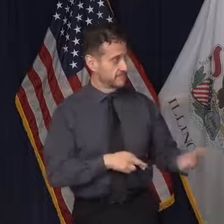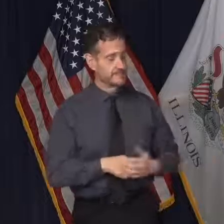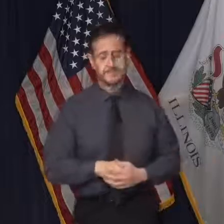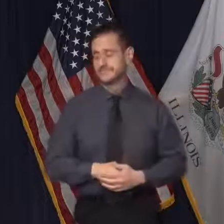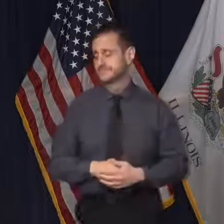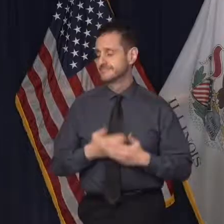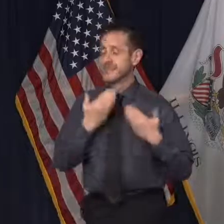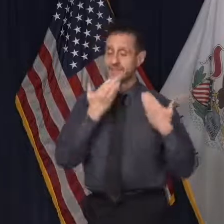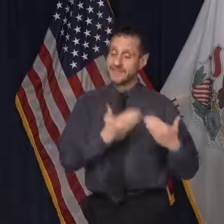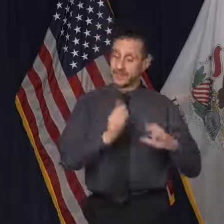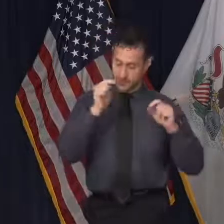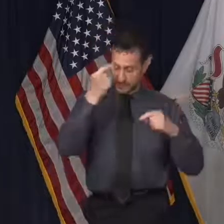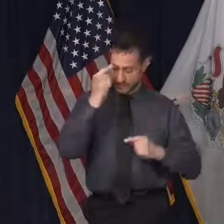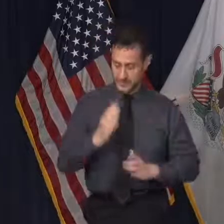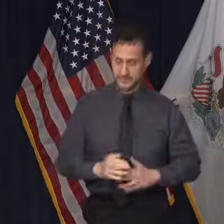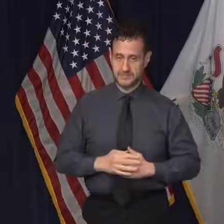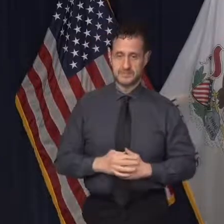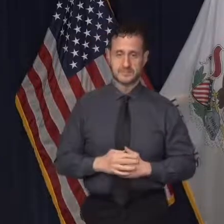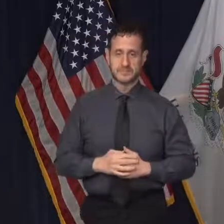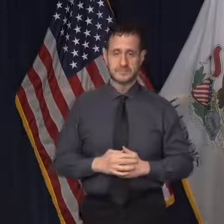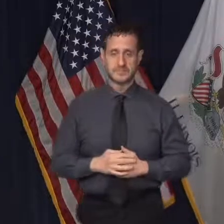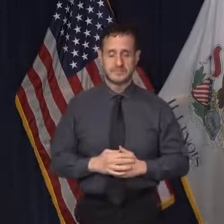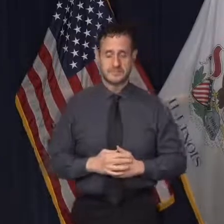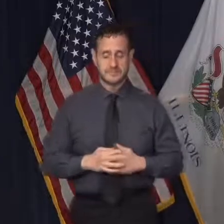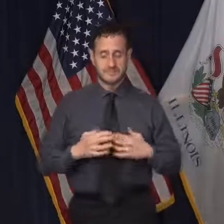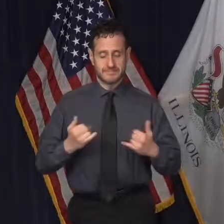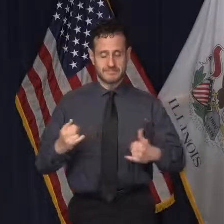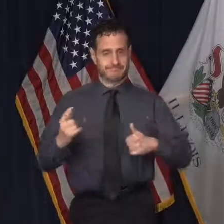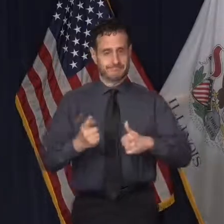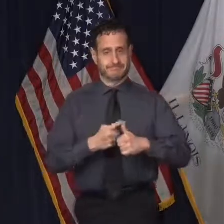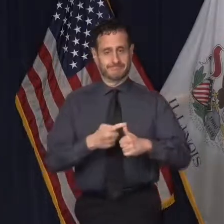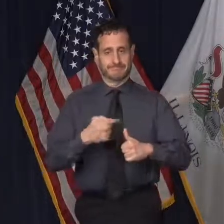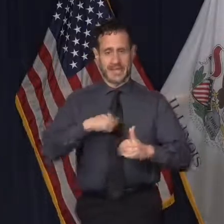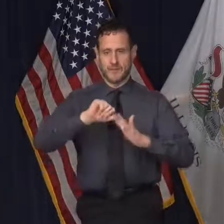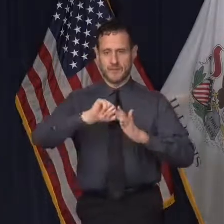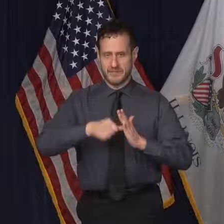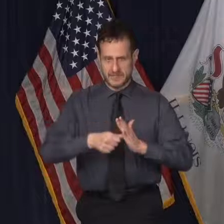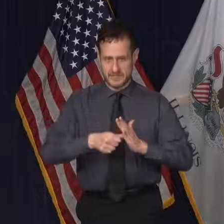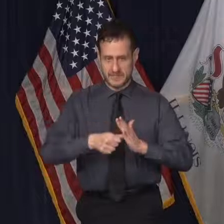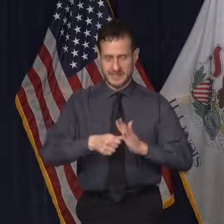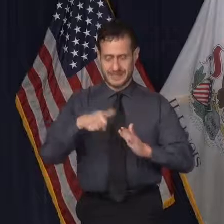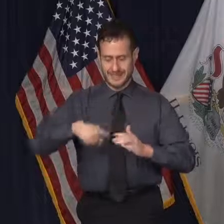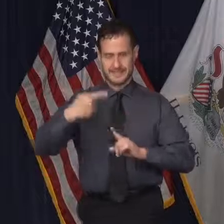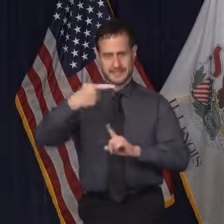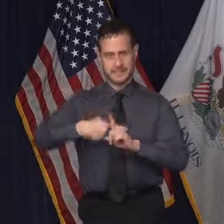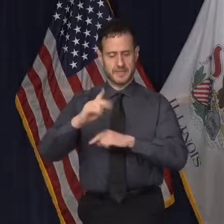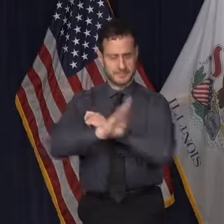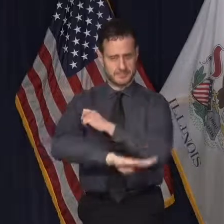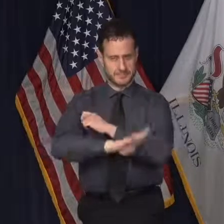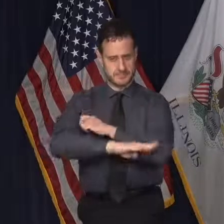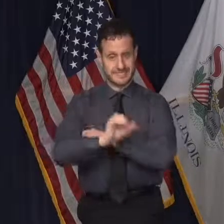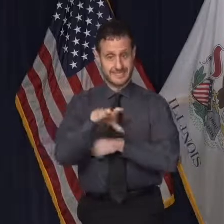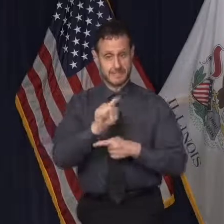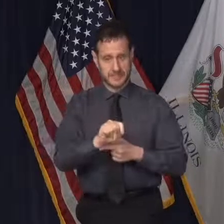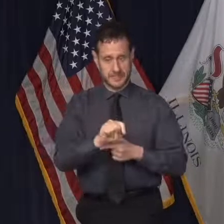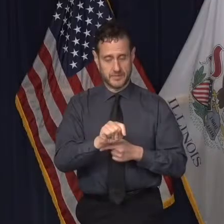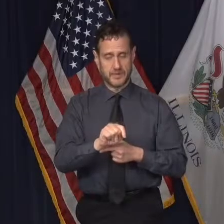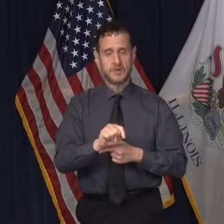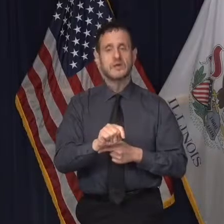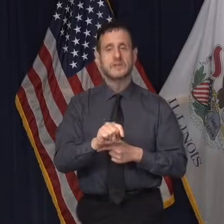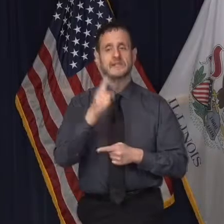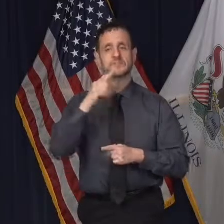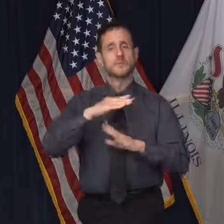Thank you, Governor. I will start today by highlighting that September is Suicide Prevention Awareness